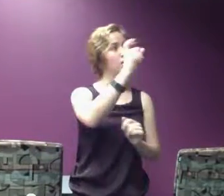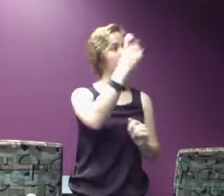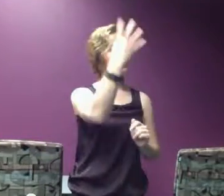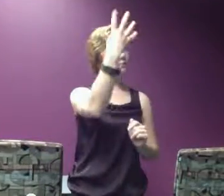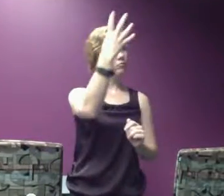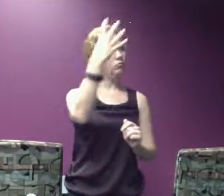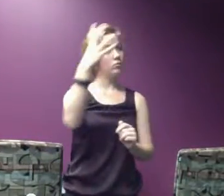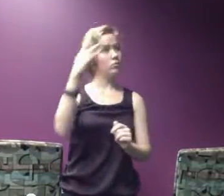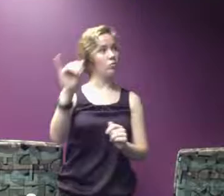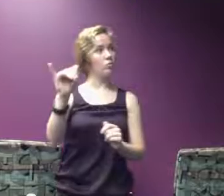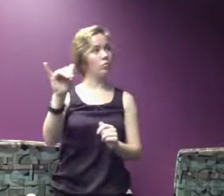Ugh.